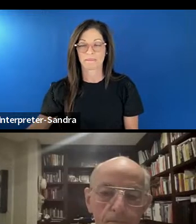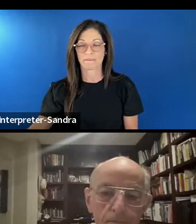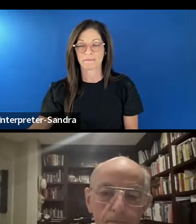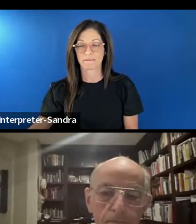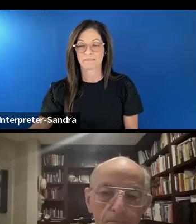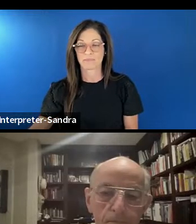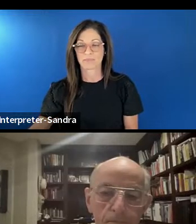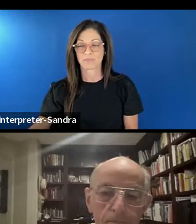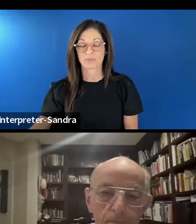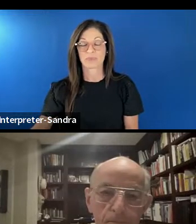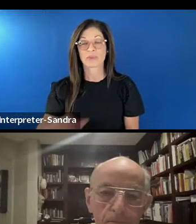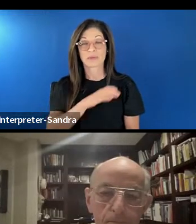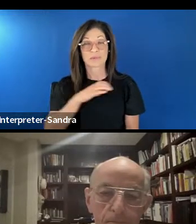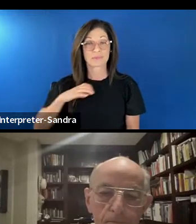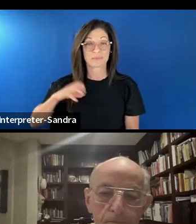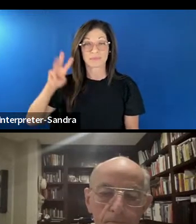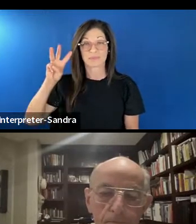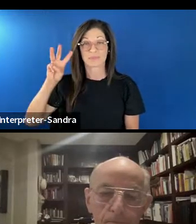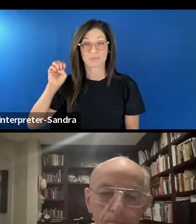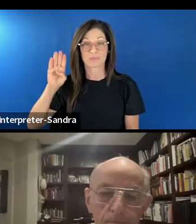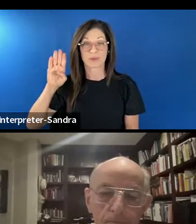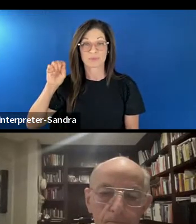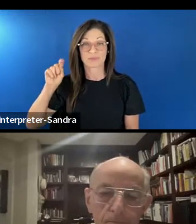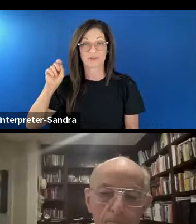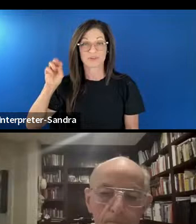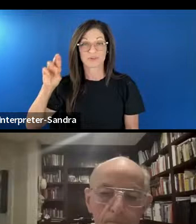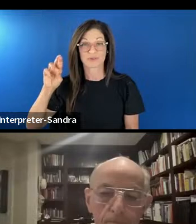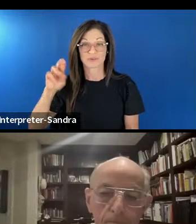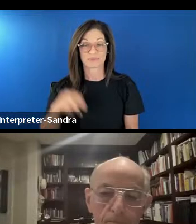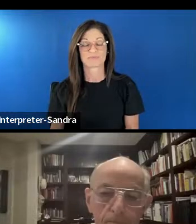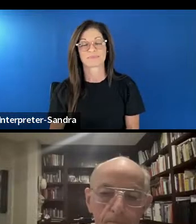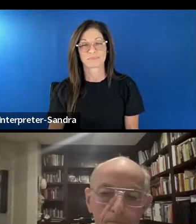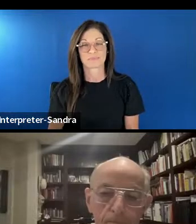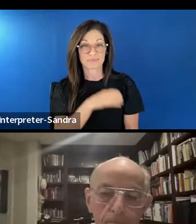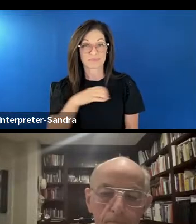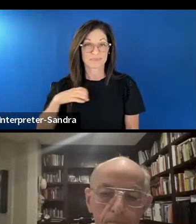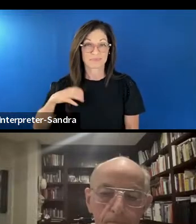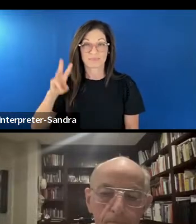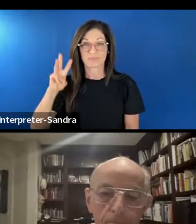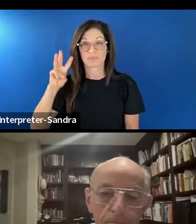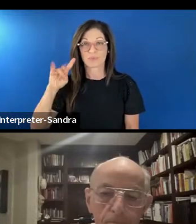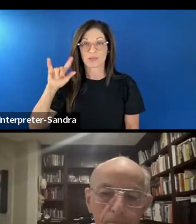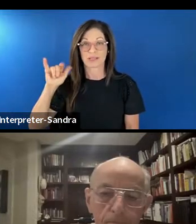Here. Commissioner Webster? Here. Commissioner Williams?